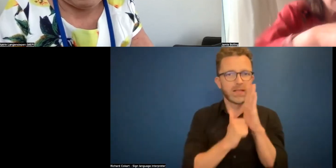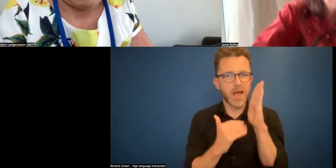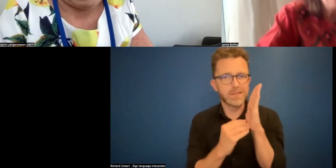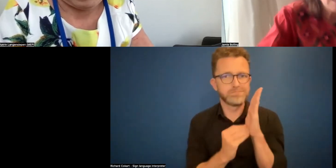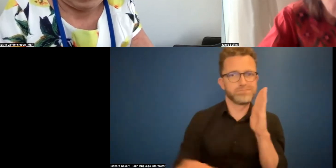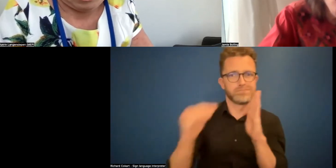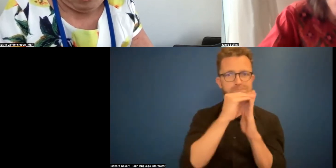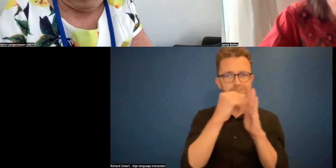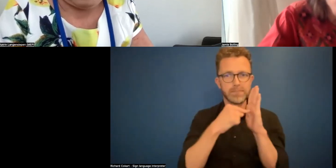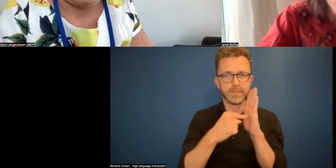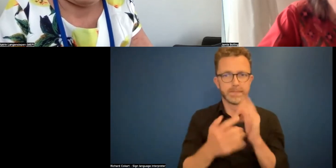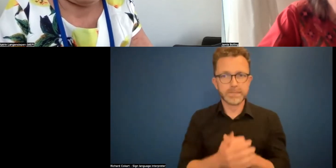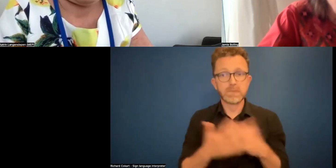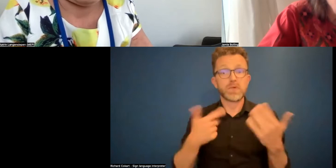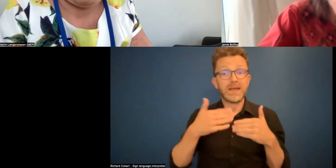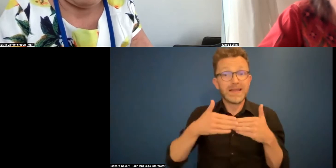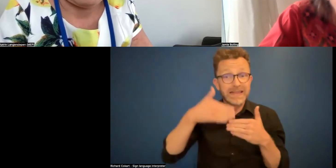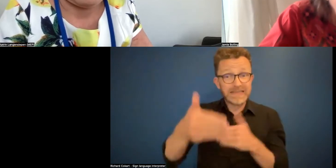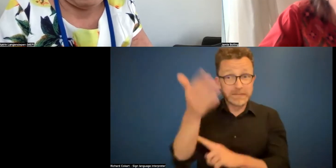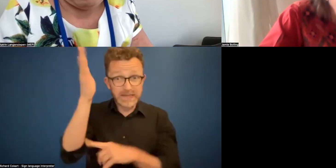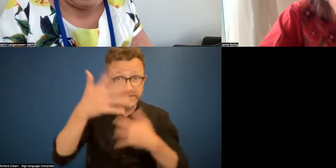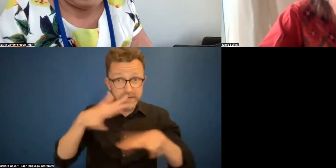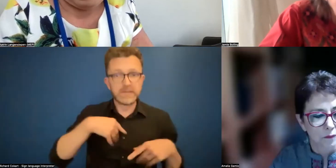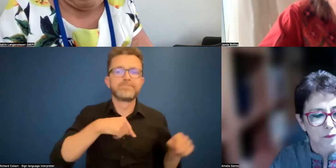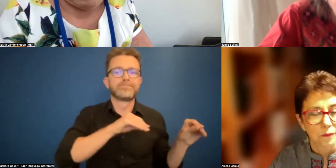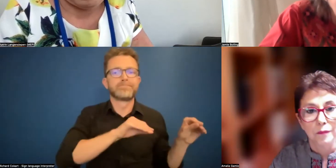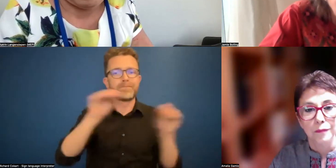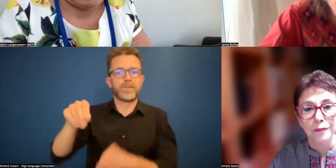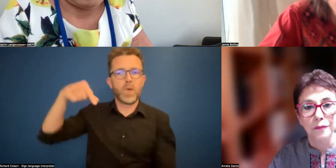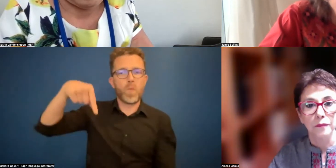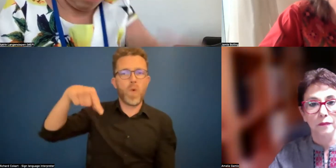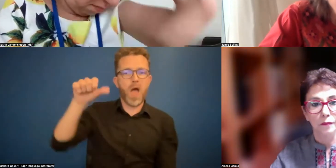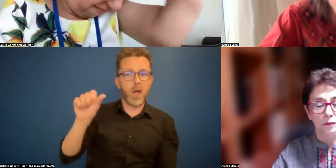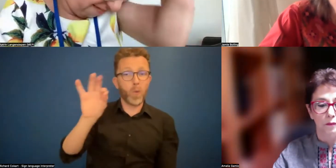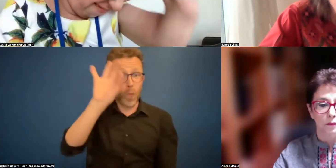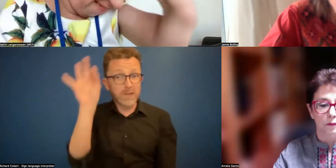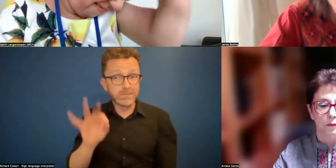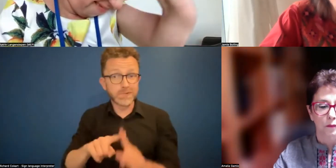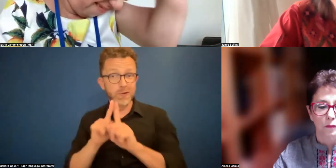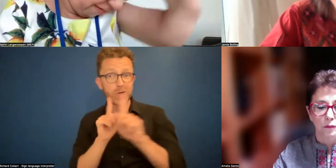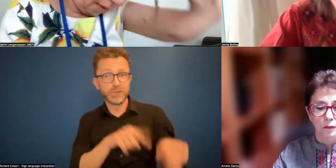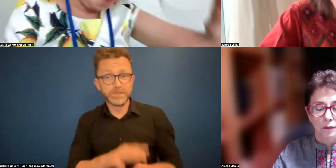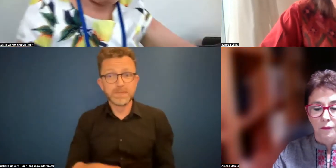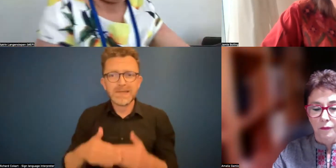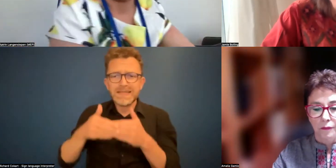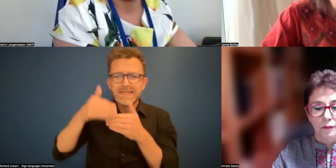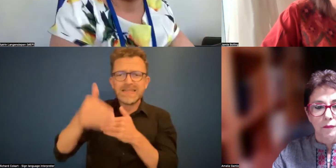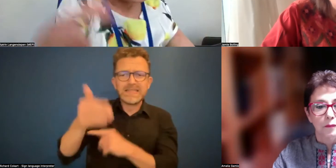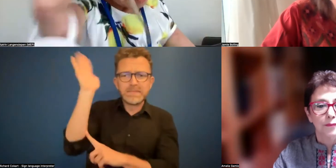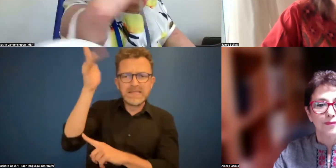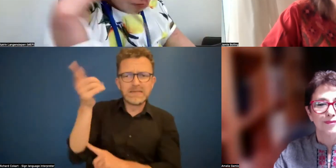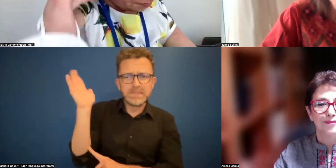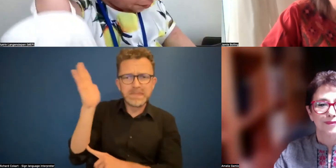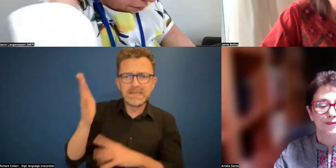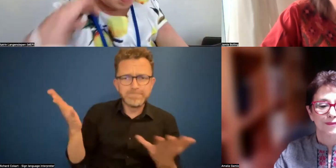next and last speaker for today is Amalia Gamio, who is the vice chair of the Committee on the Rights